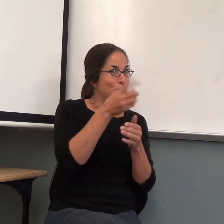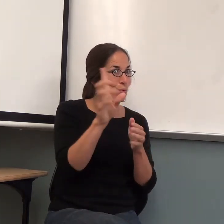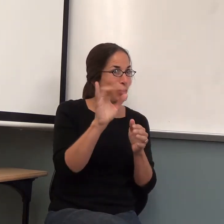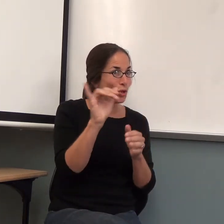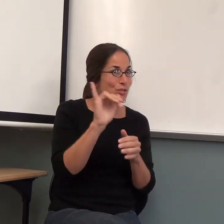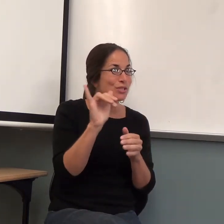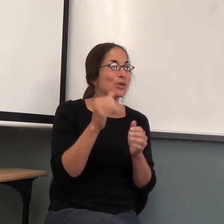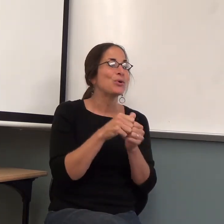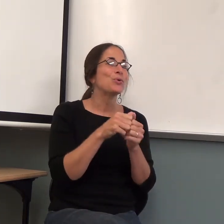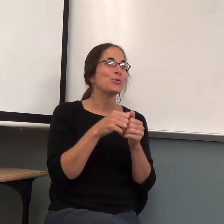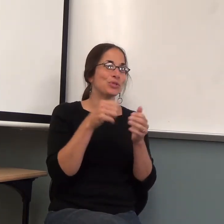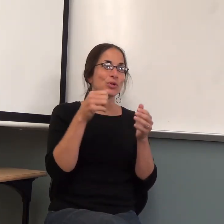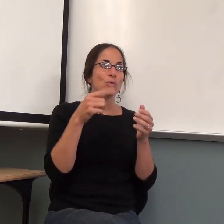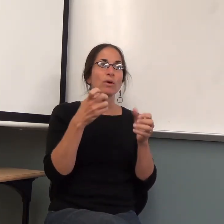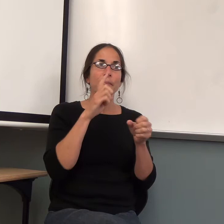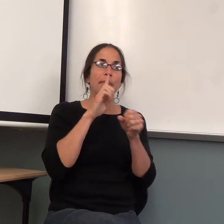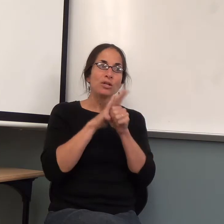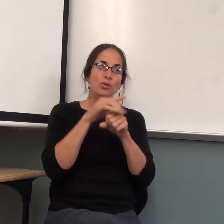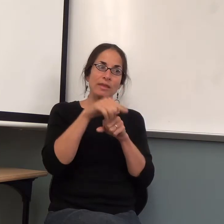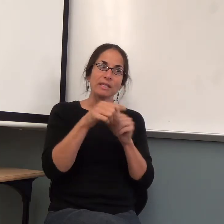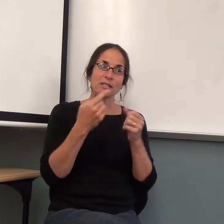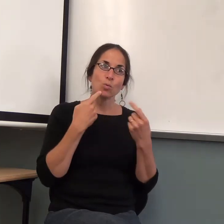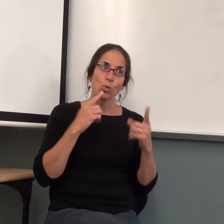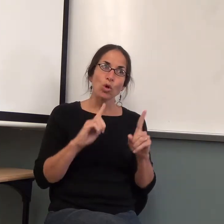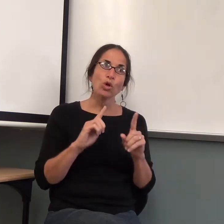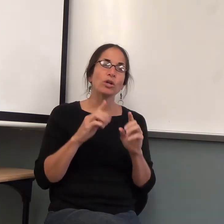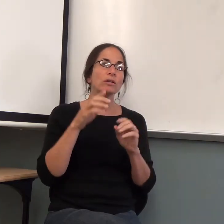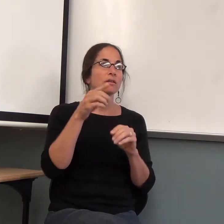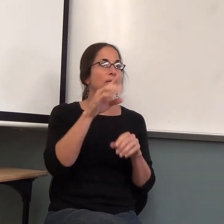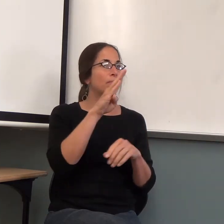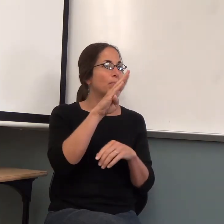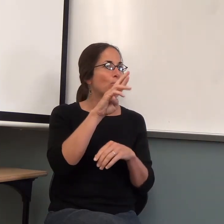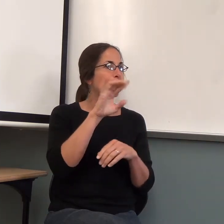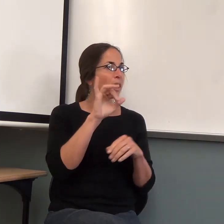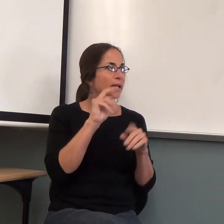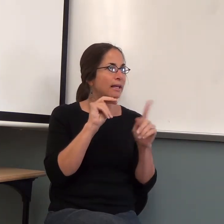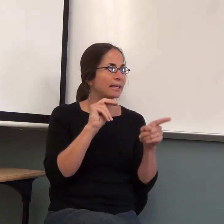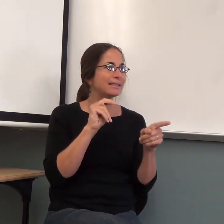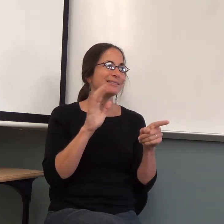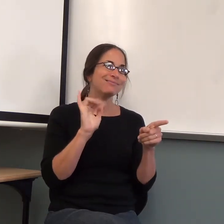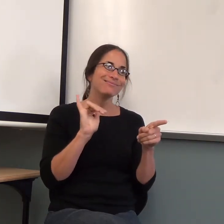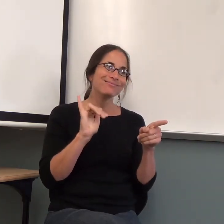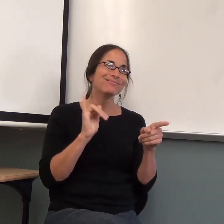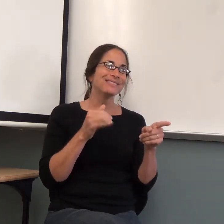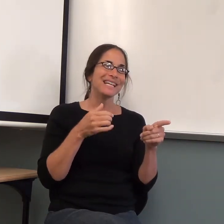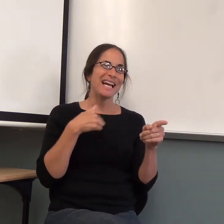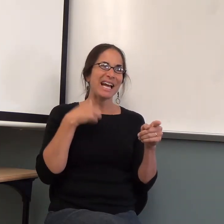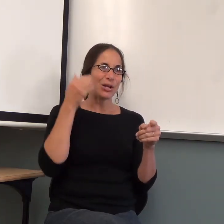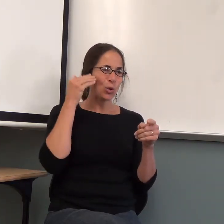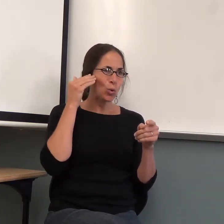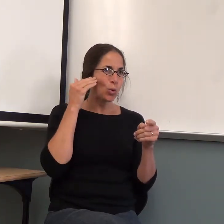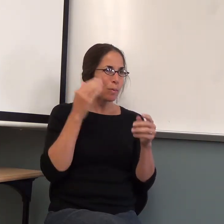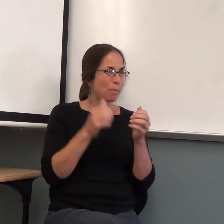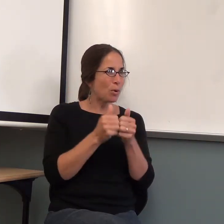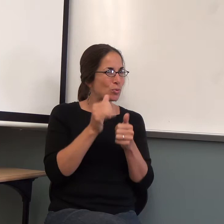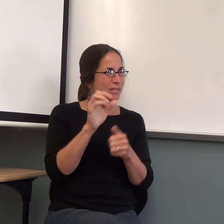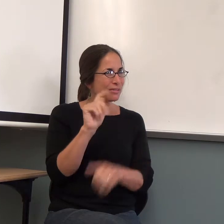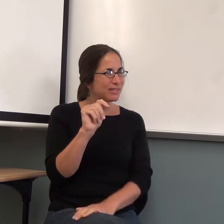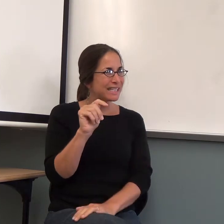Okay, so I want to make sure that this works for all of us. Go ahead, Brian. What was your statement? It's funny, even though I knew the majority of what everything was, I would